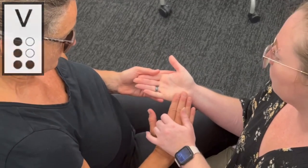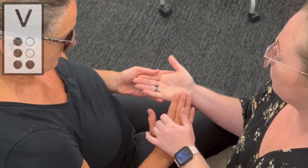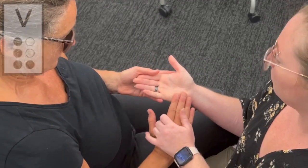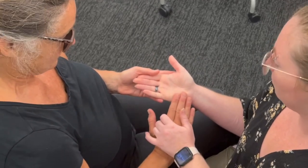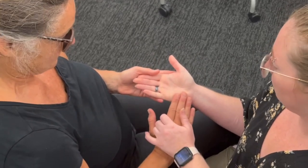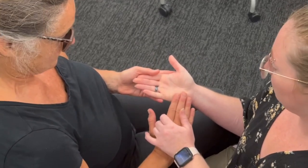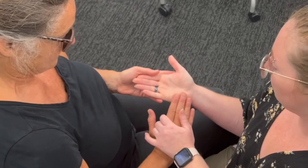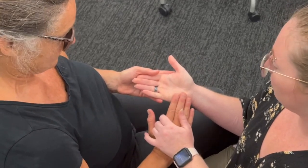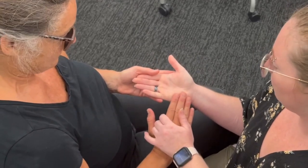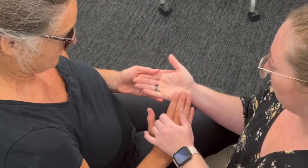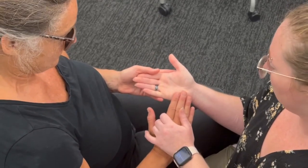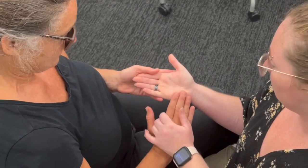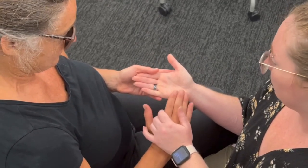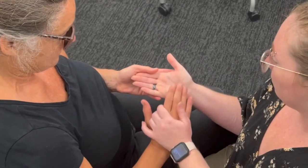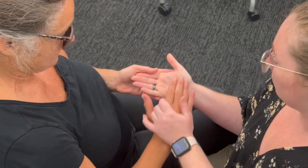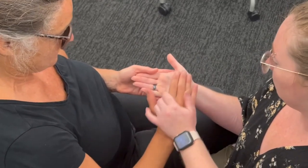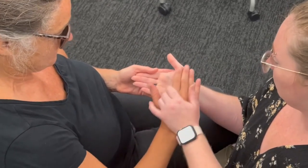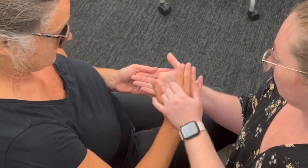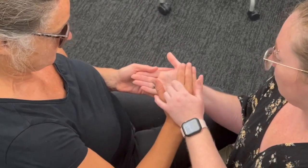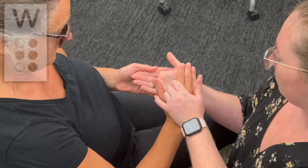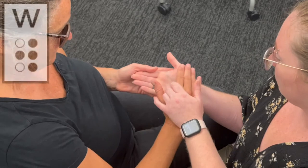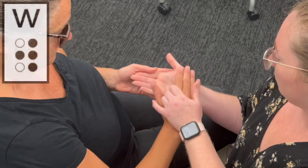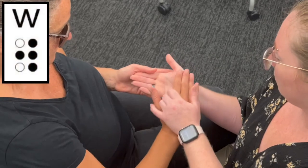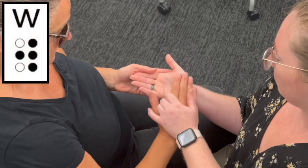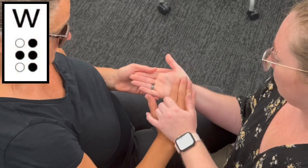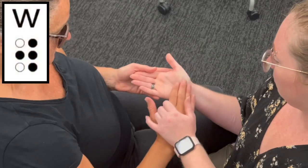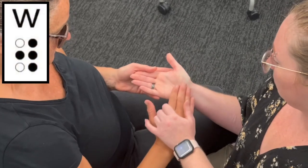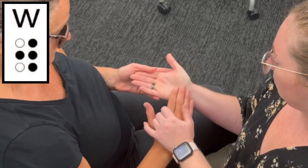W. Dots 2, 4, 5, and 6.